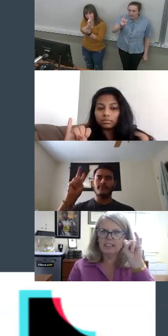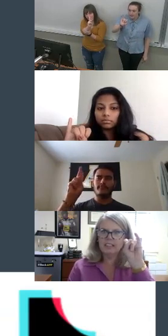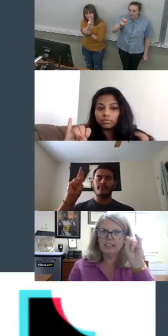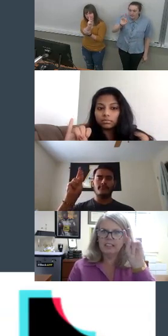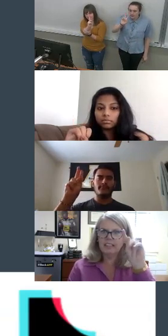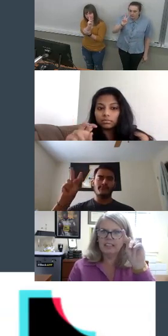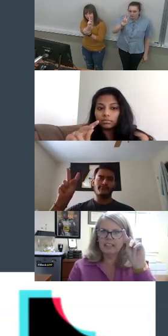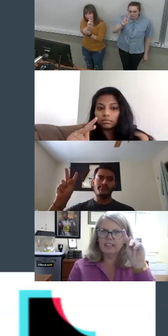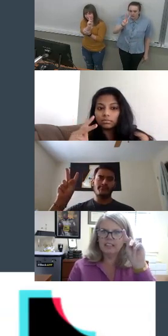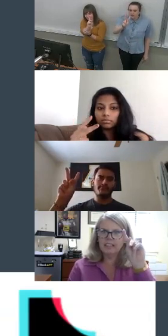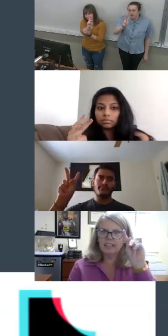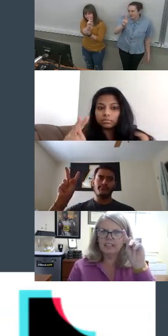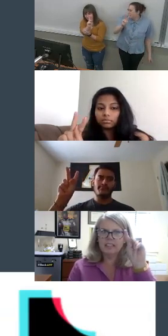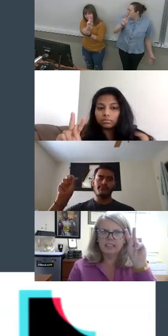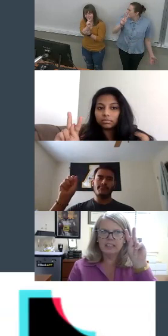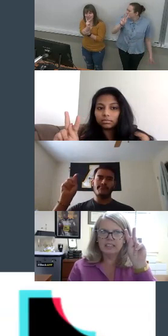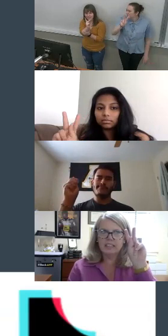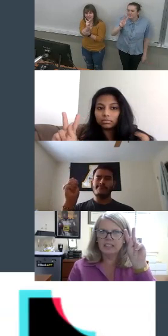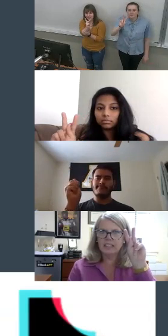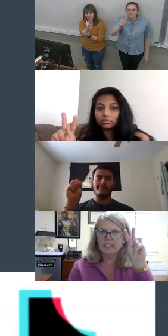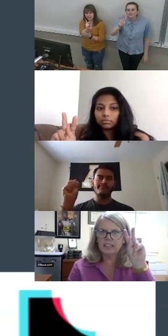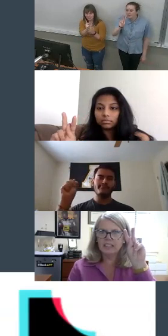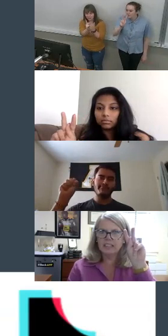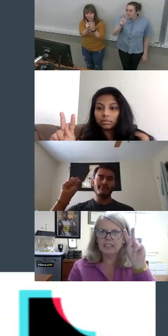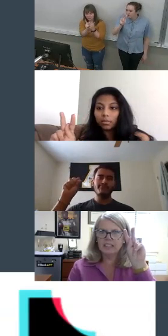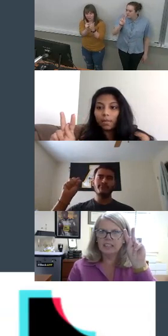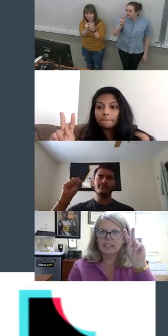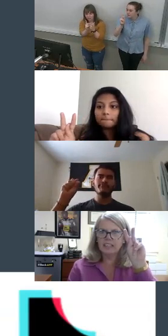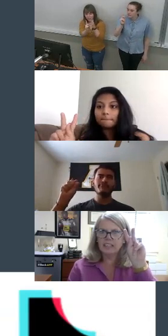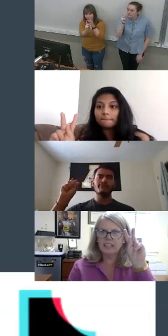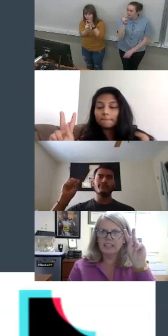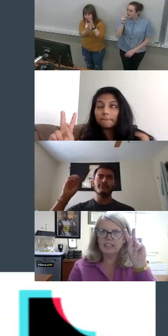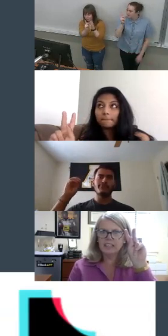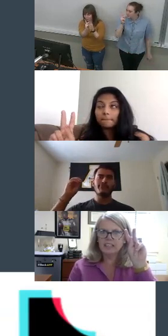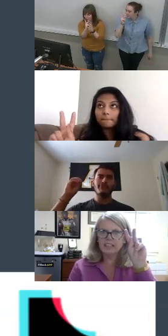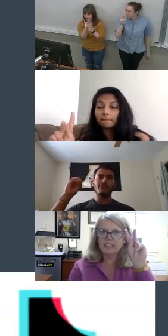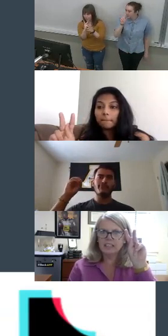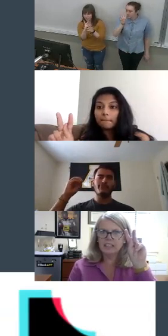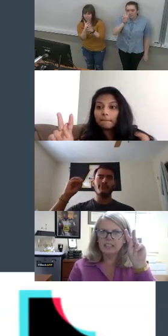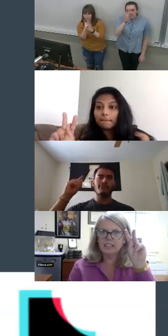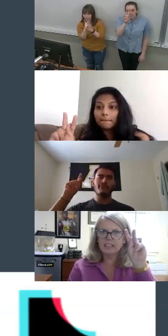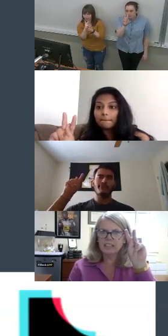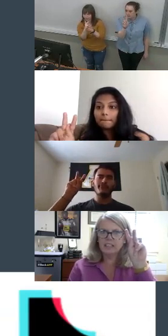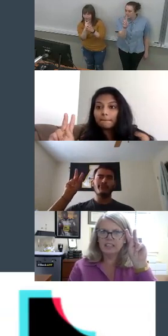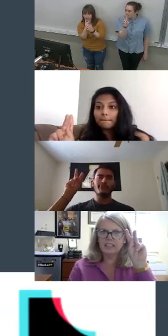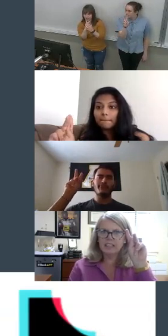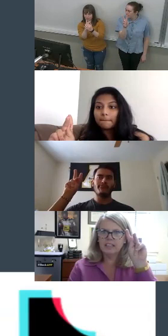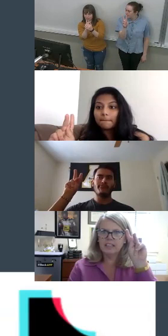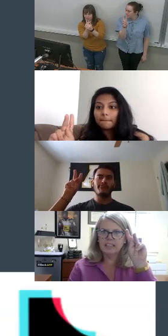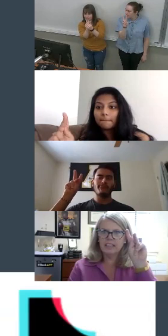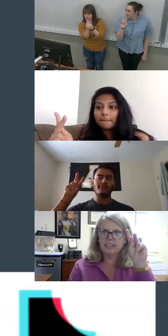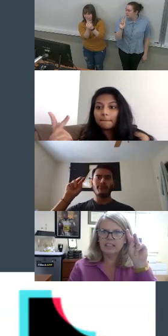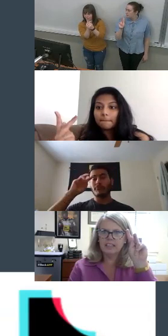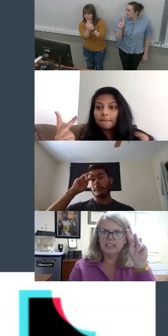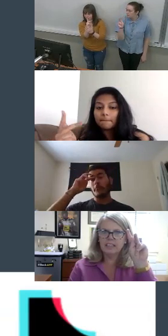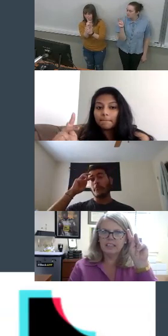K. Kind of looks like a K. Yeah, K is kind of funny. So it's your middle finger and your pointer finger kind of spread out. Yep. And then you just